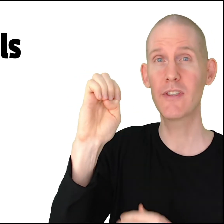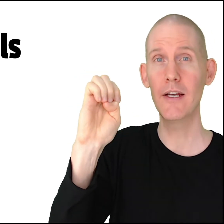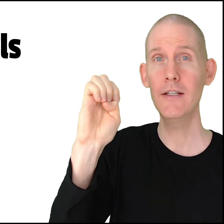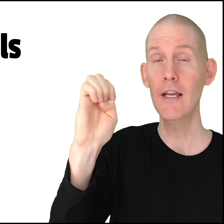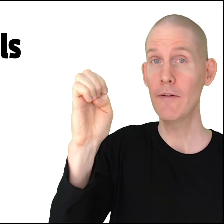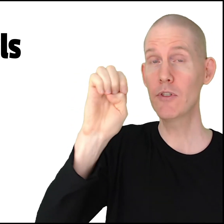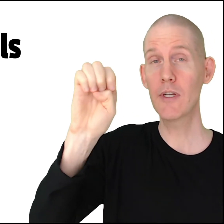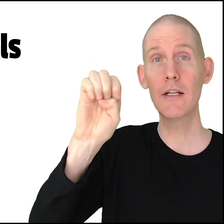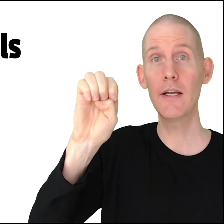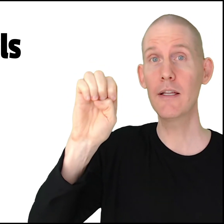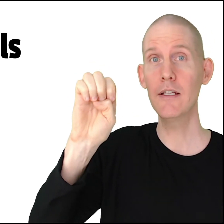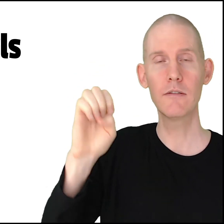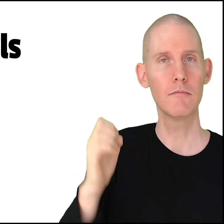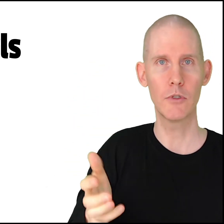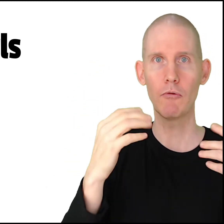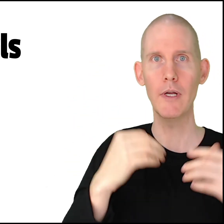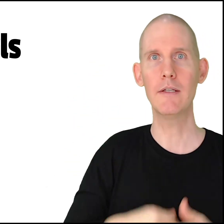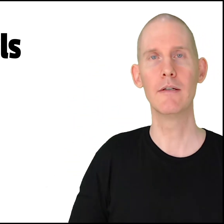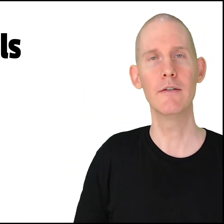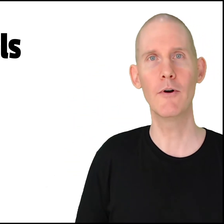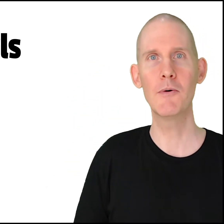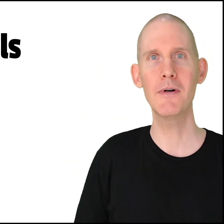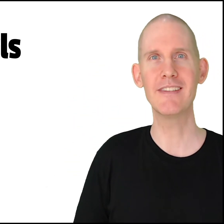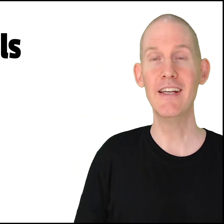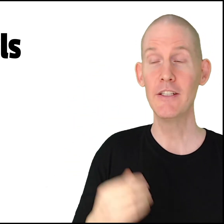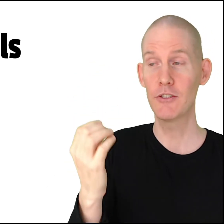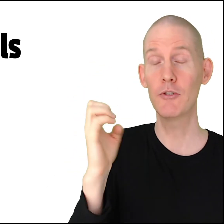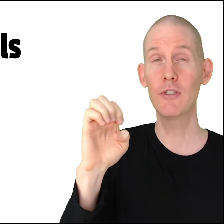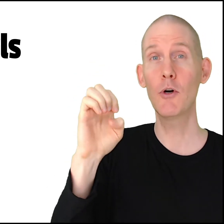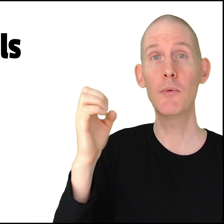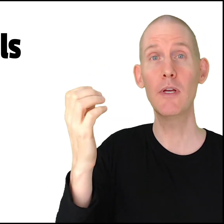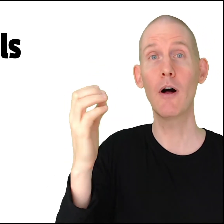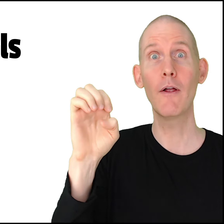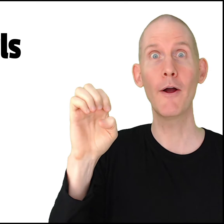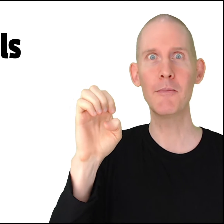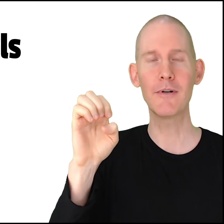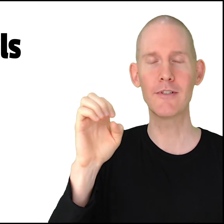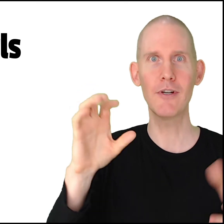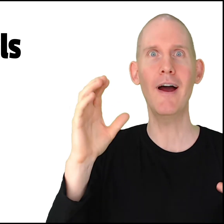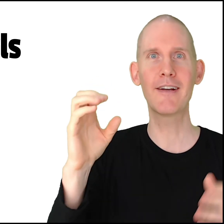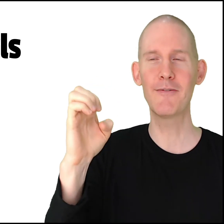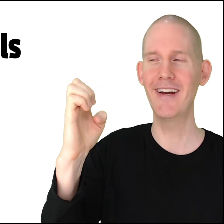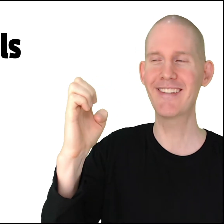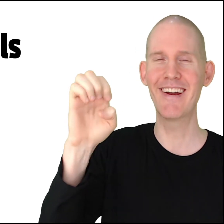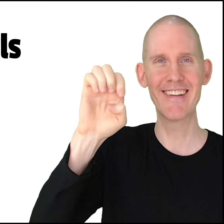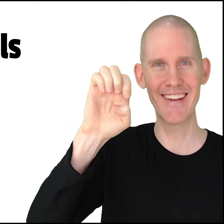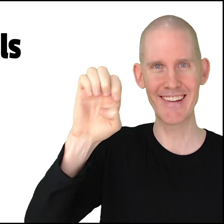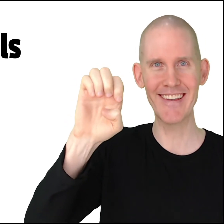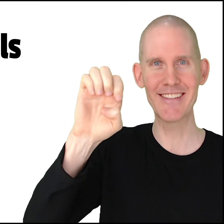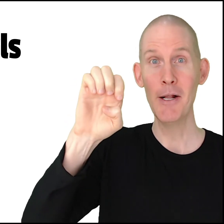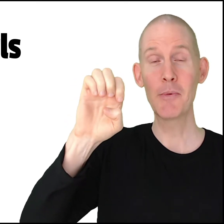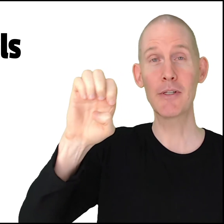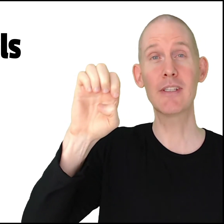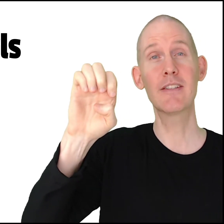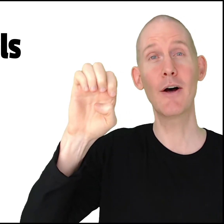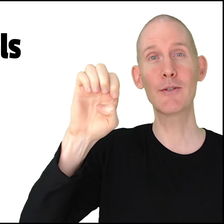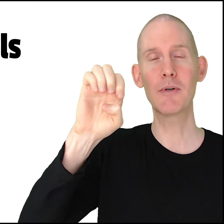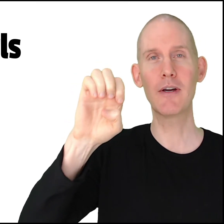signing. If you sign it like this, great, no worries. So just don't be alarmed or shocked if I sign it like this, because this is also a